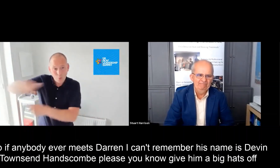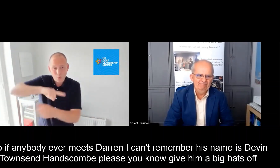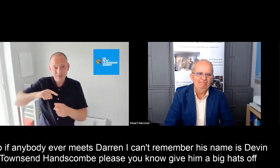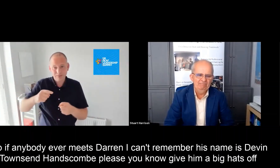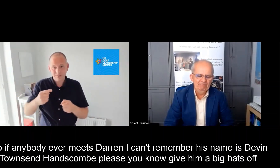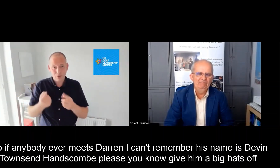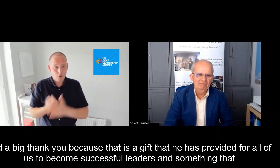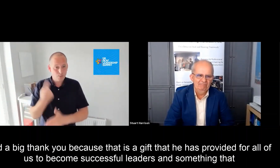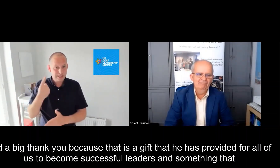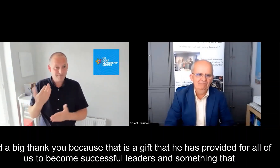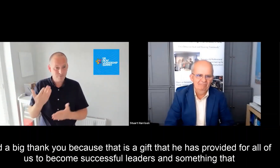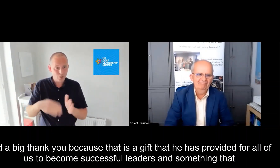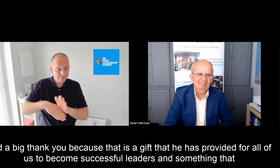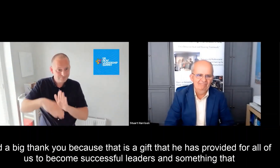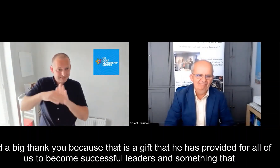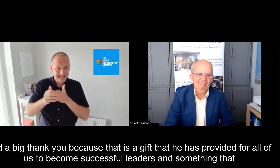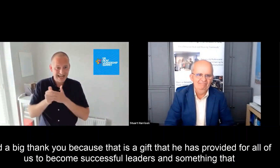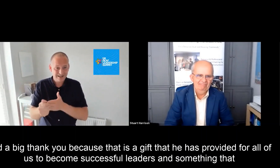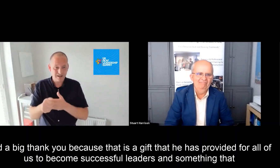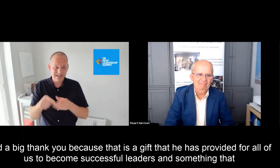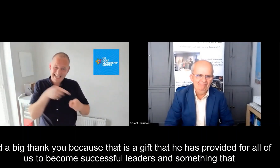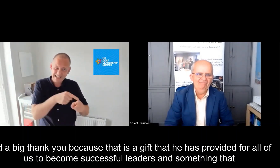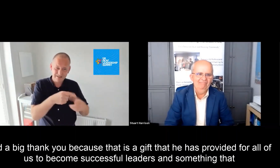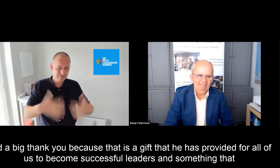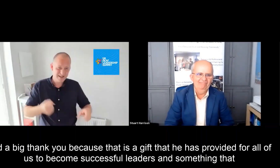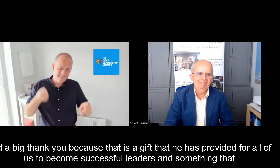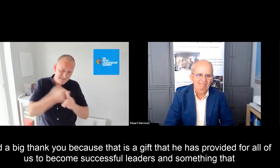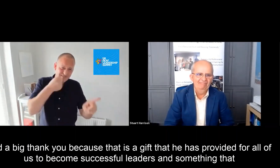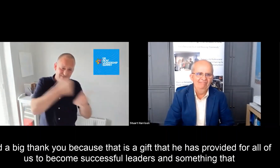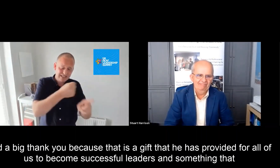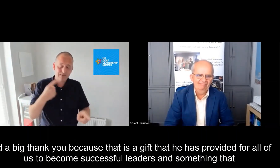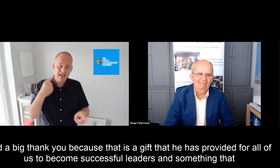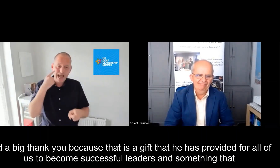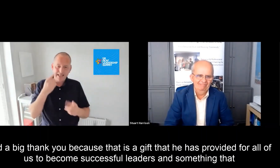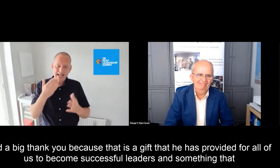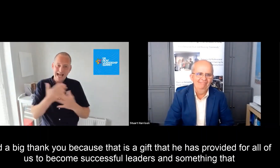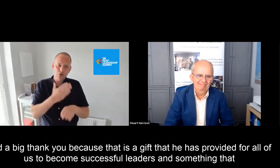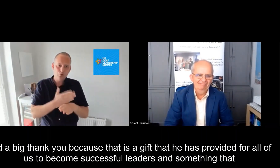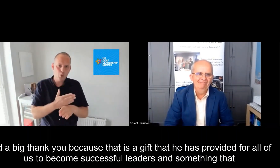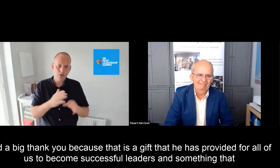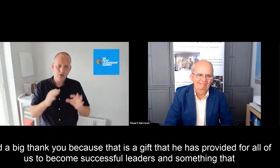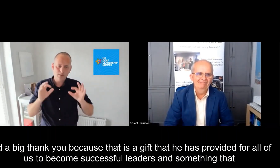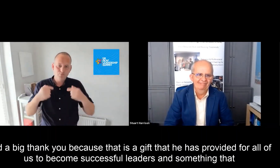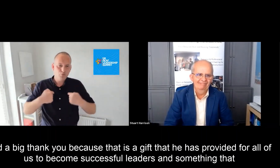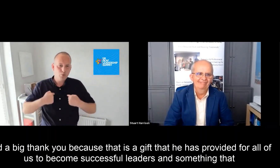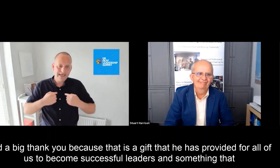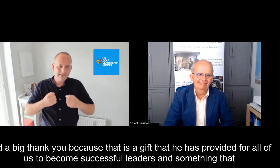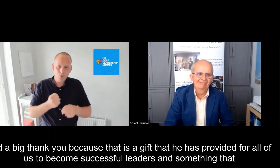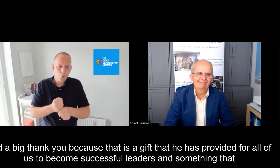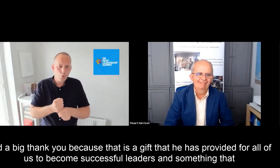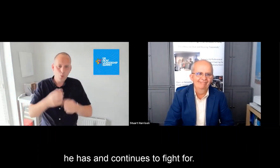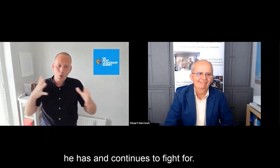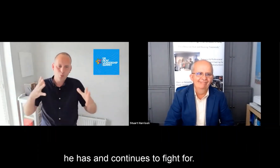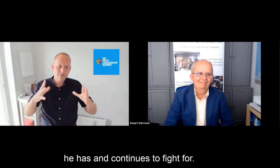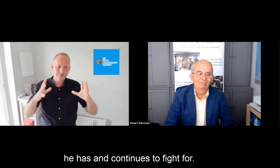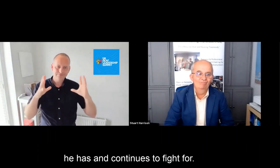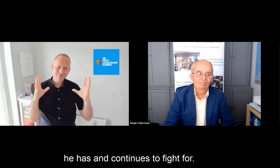big thank you, because it's a gift that he has provided for all of us to become successful leaders, and something that he is has